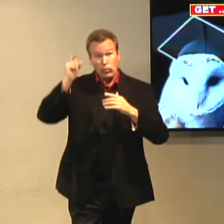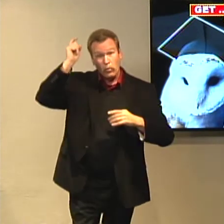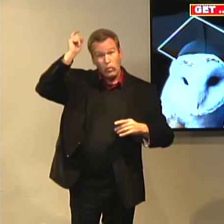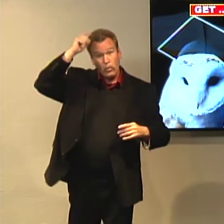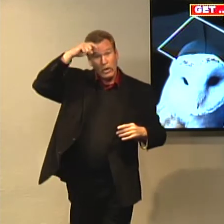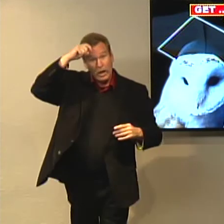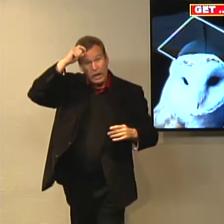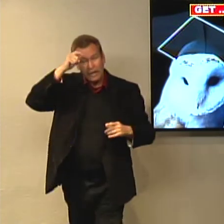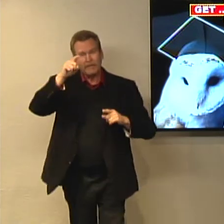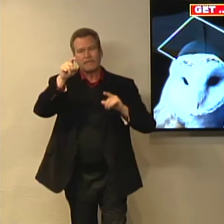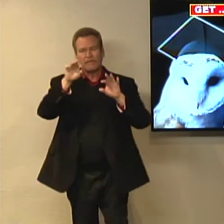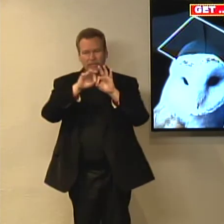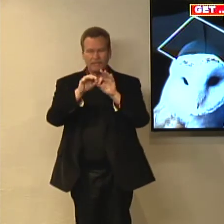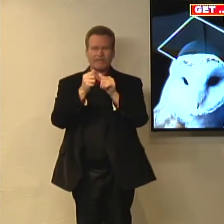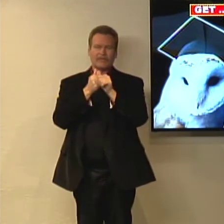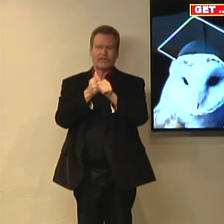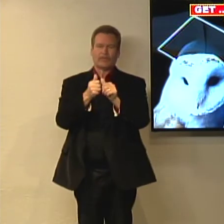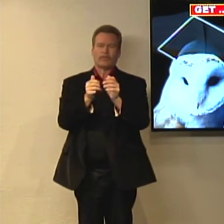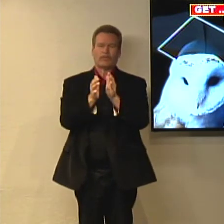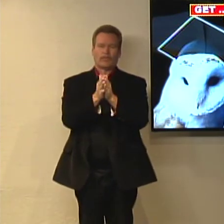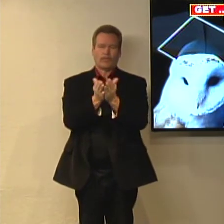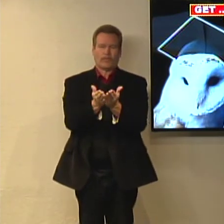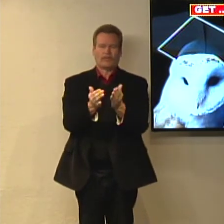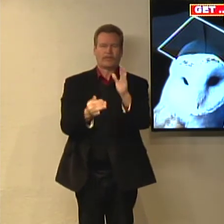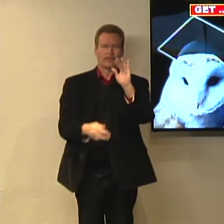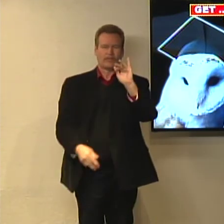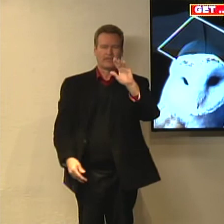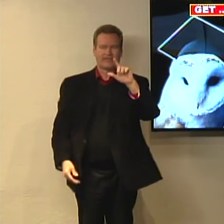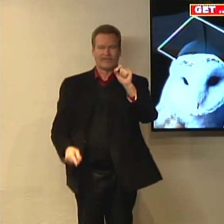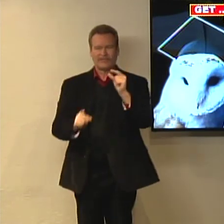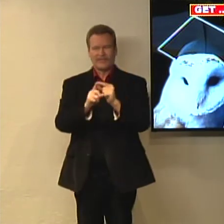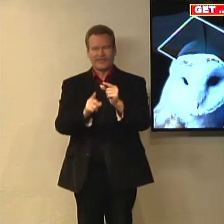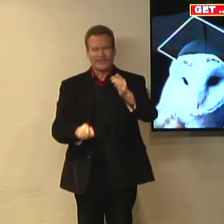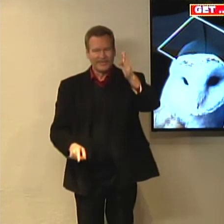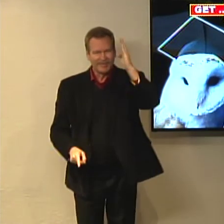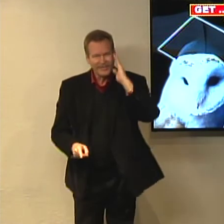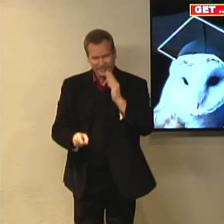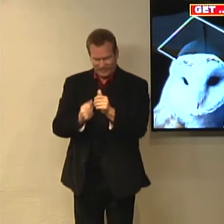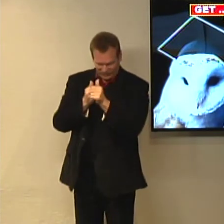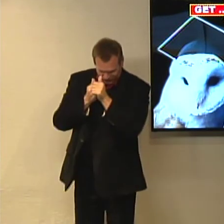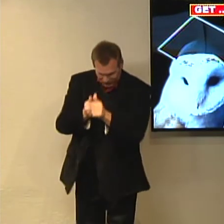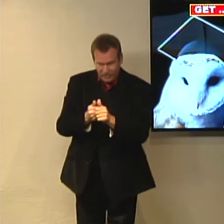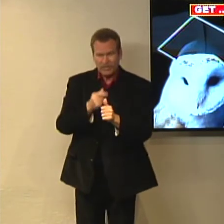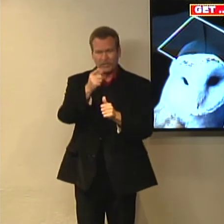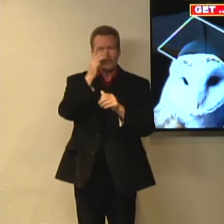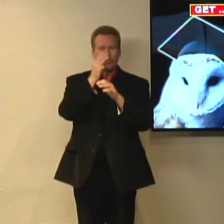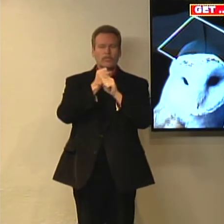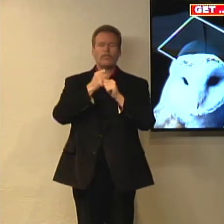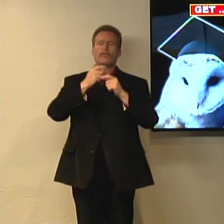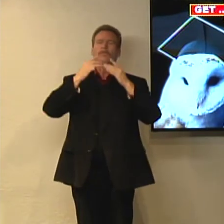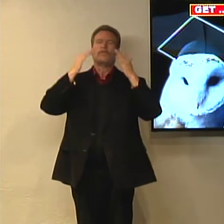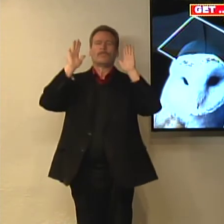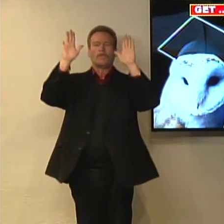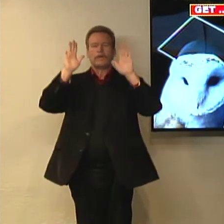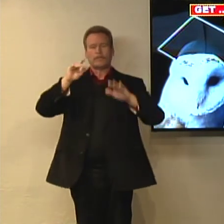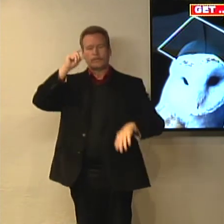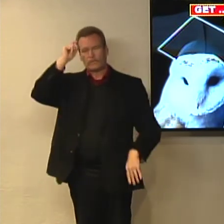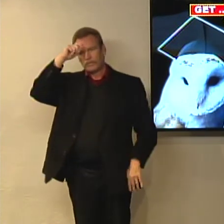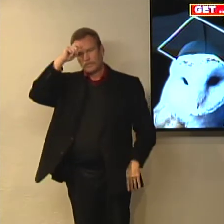is important, not people's opinions. We need to follow the Bible, the Word of God. This is going to give